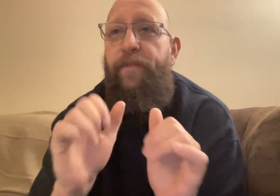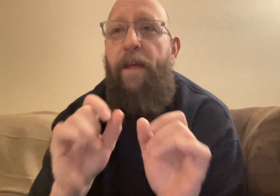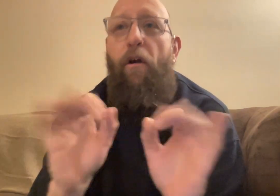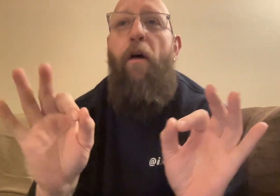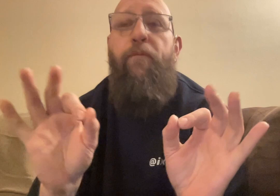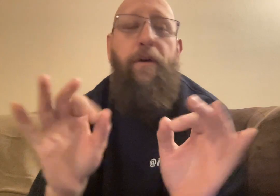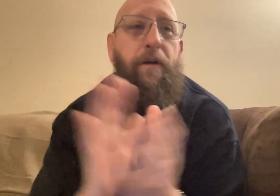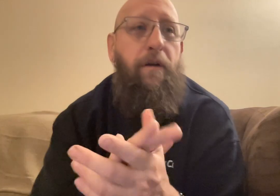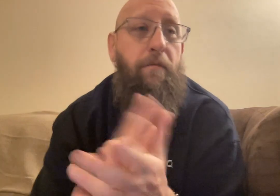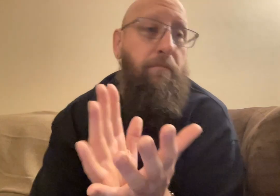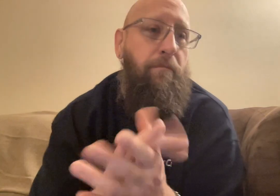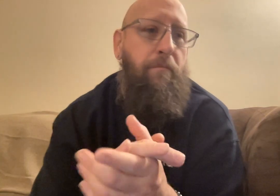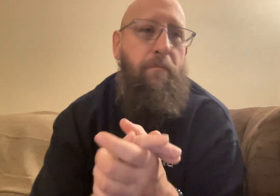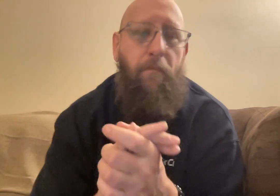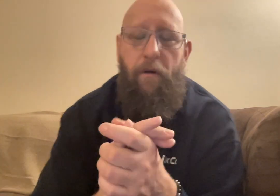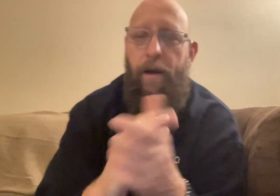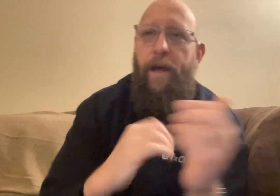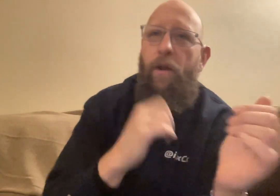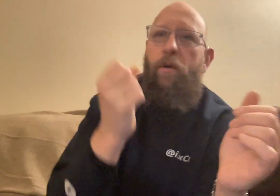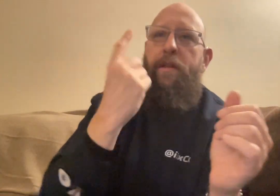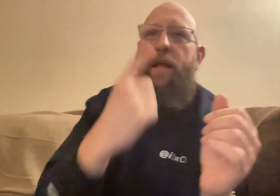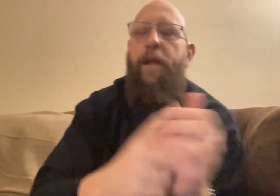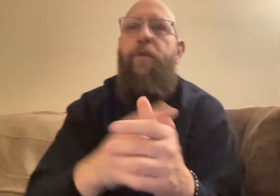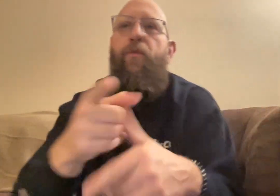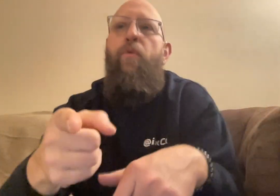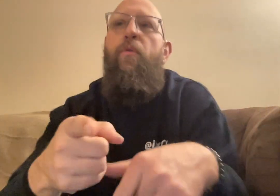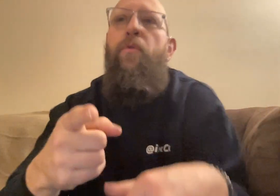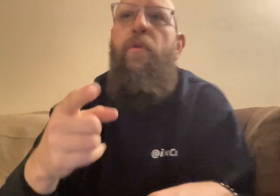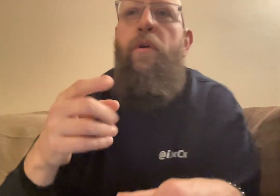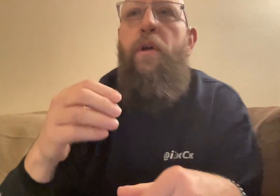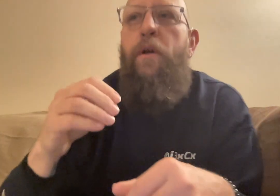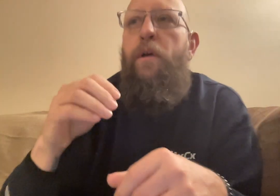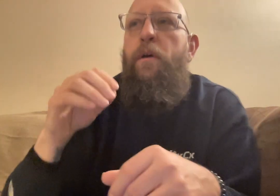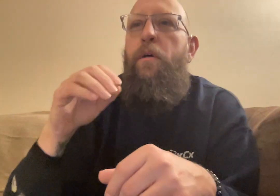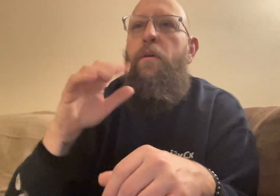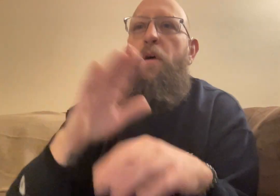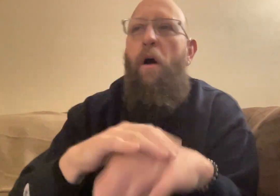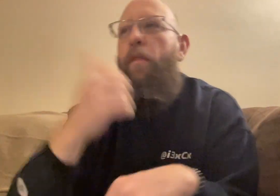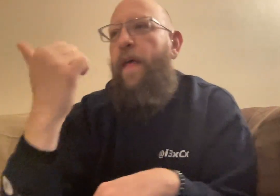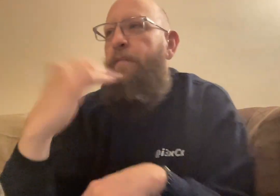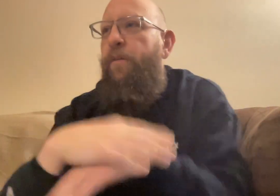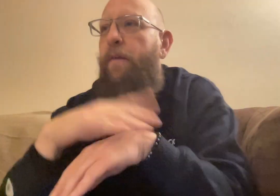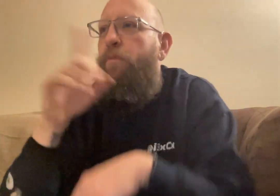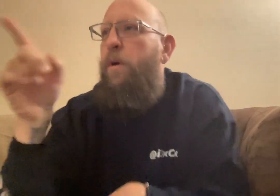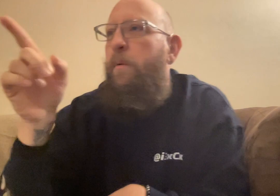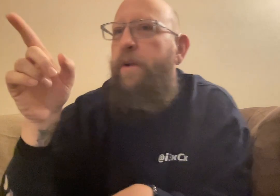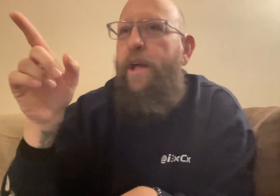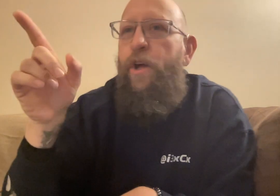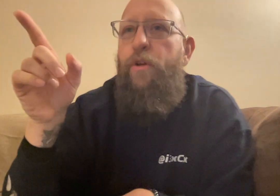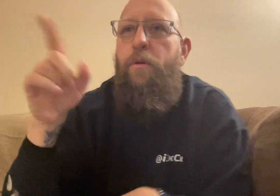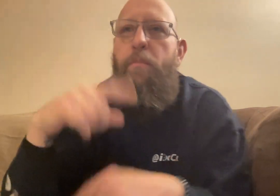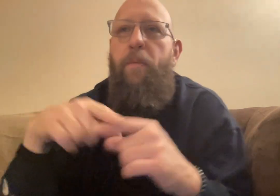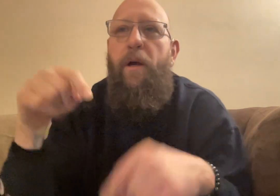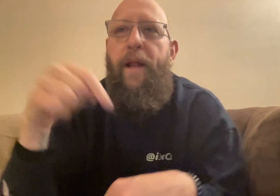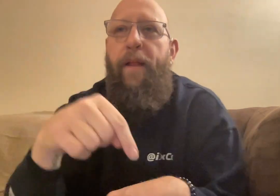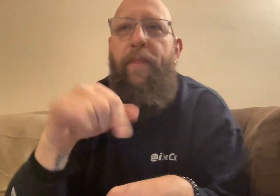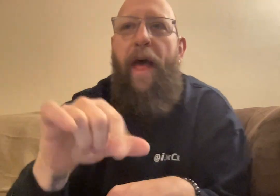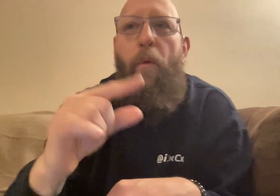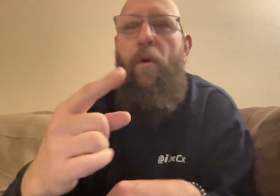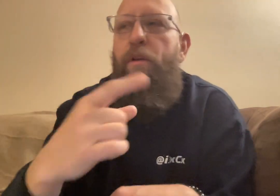Stay off. I don't understand. You're on that platform over there, but in that one, you're